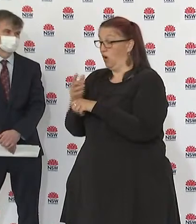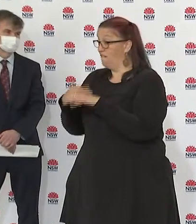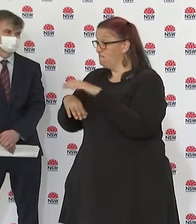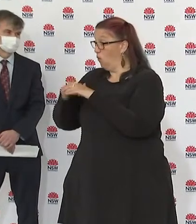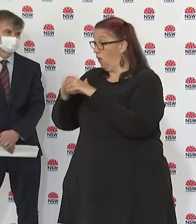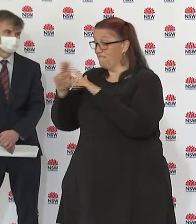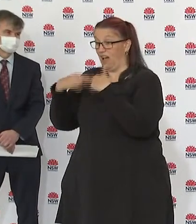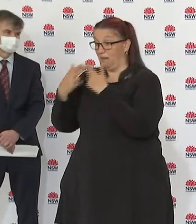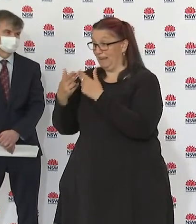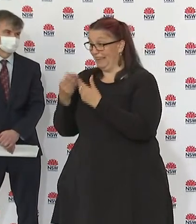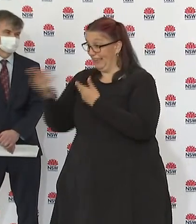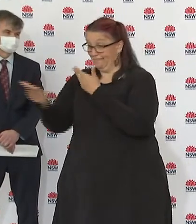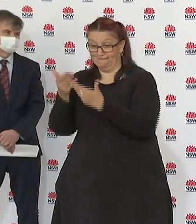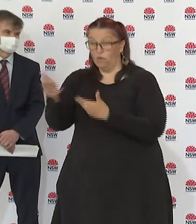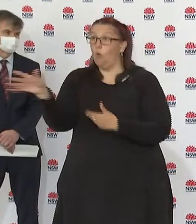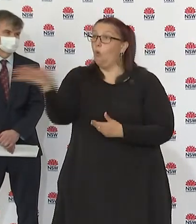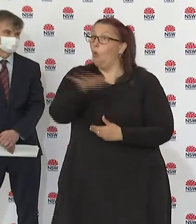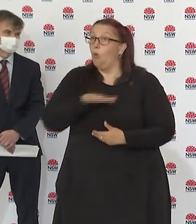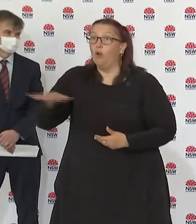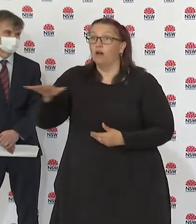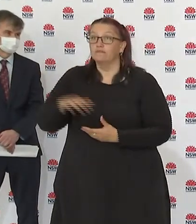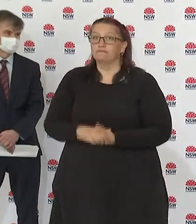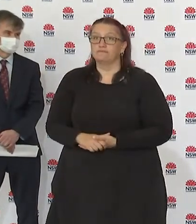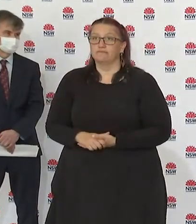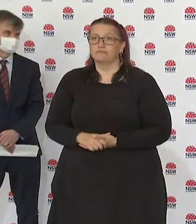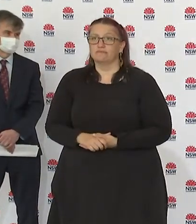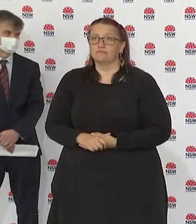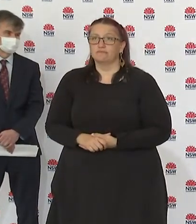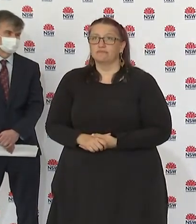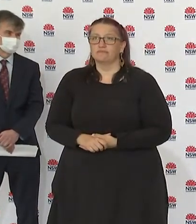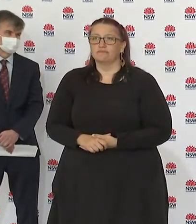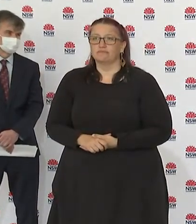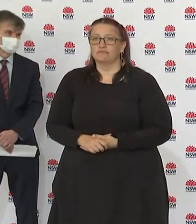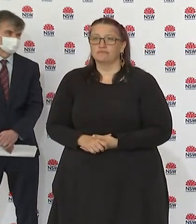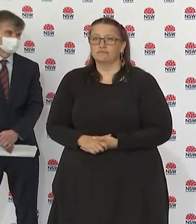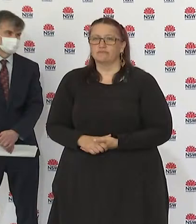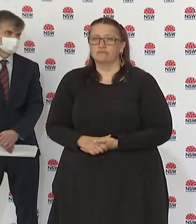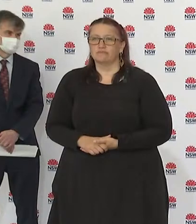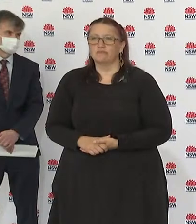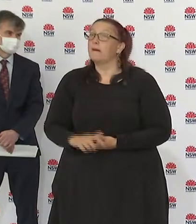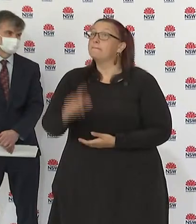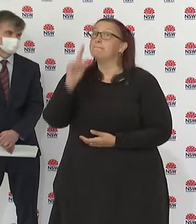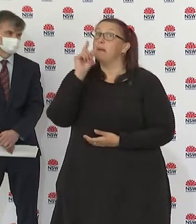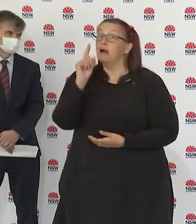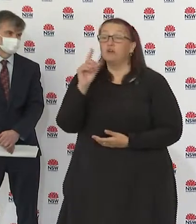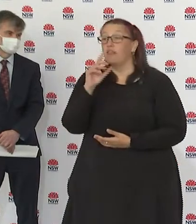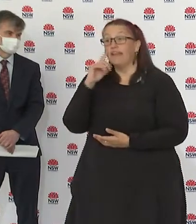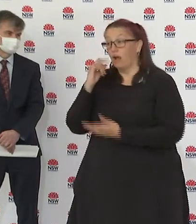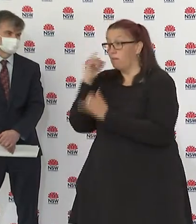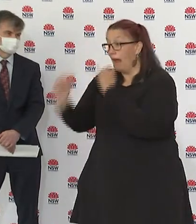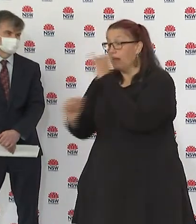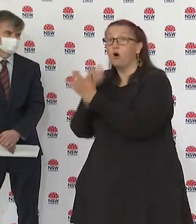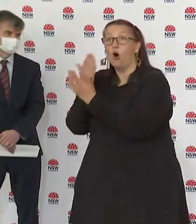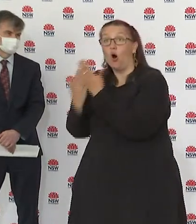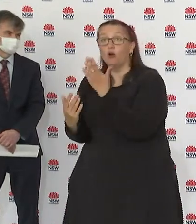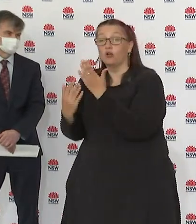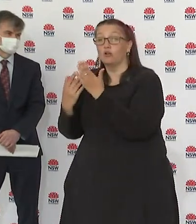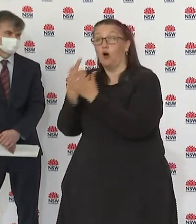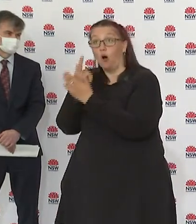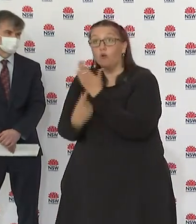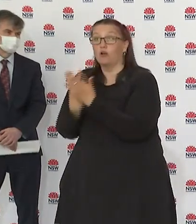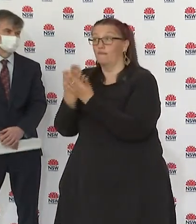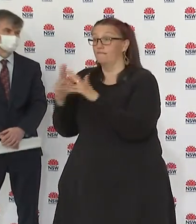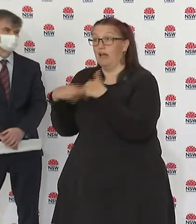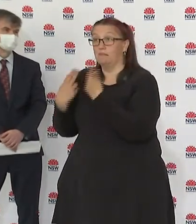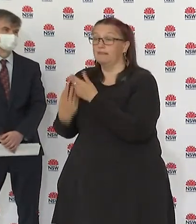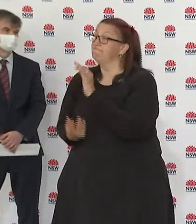it's not just households, and I want to make that clear. The best health advice tells us it's a combination of workplaces and households, and